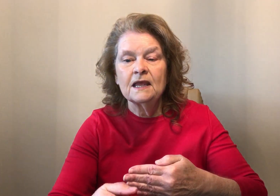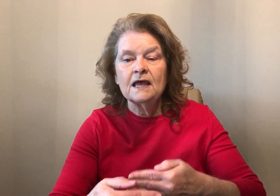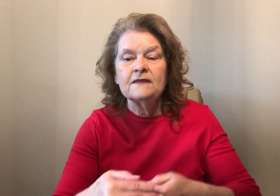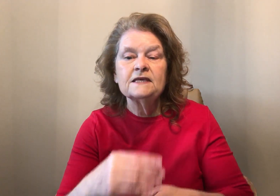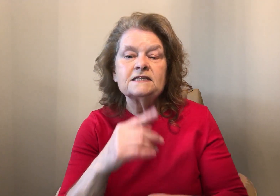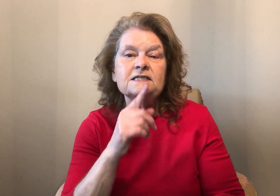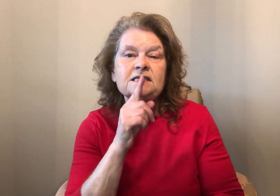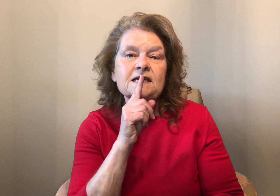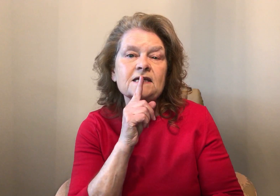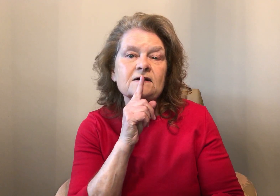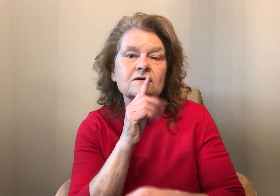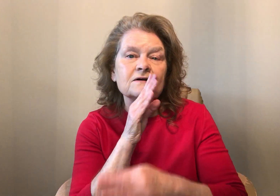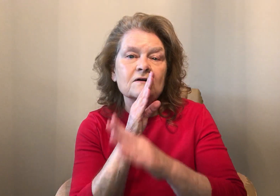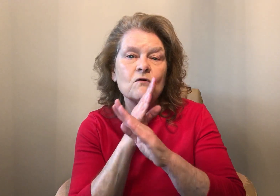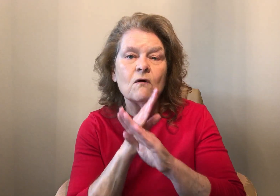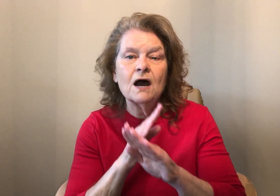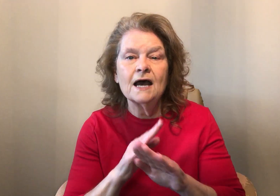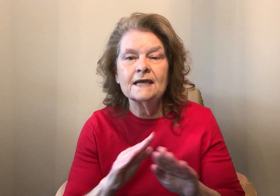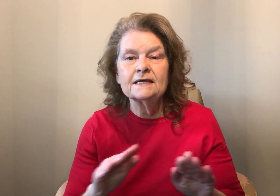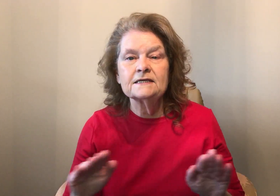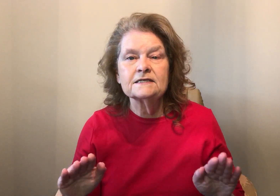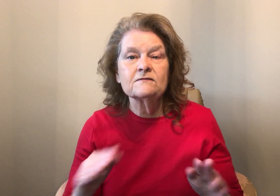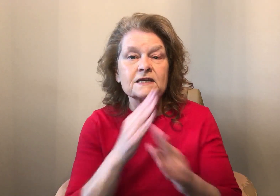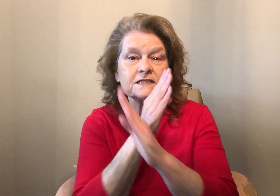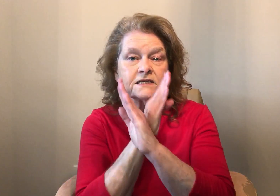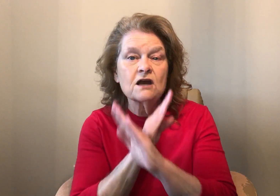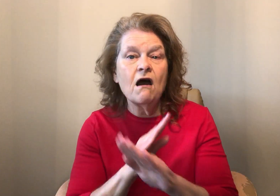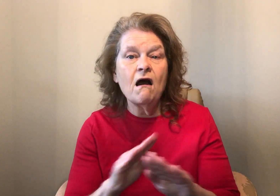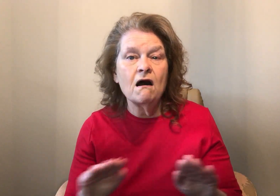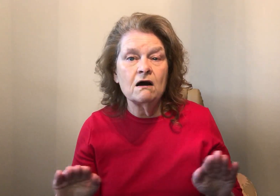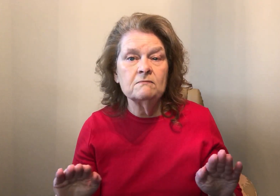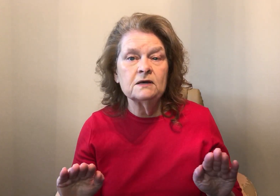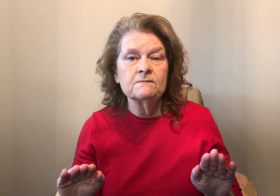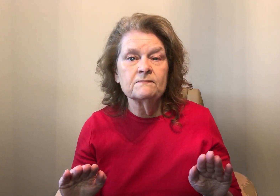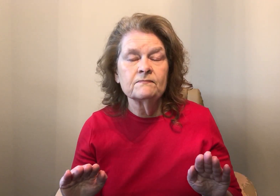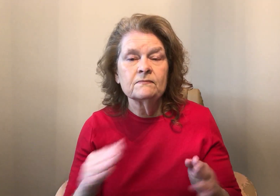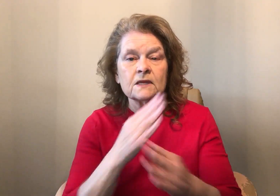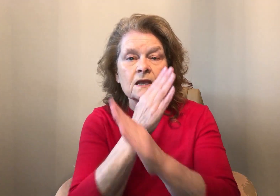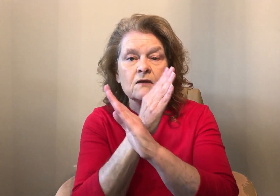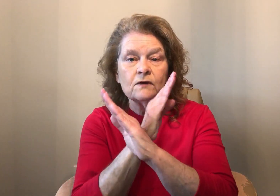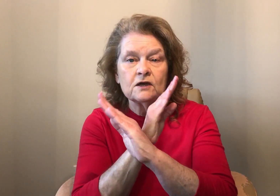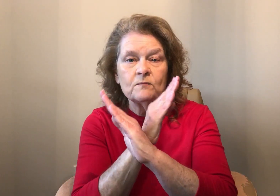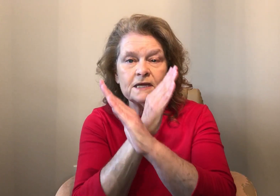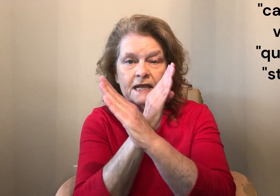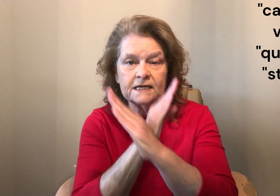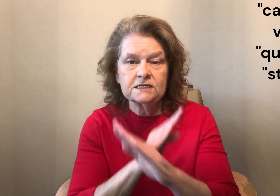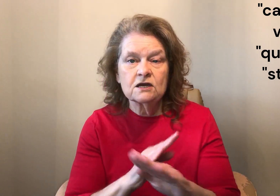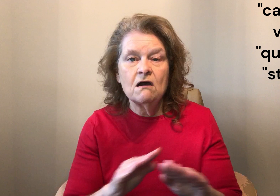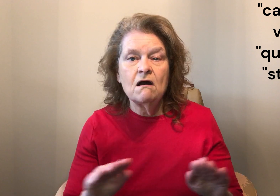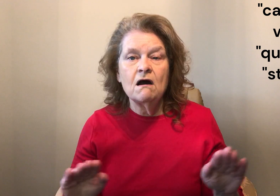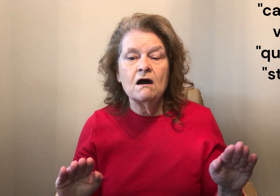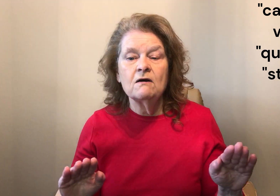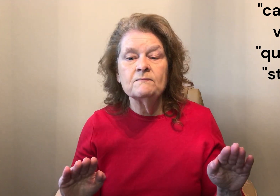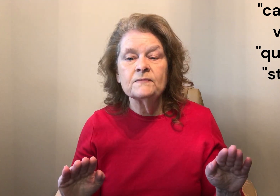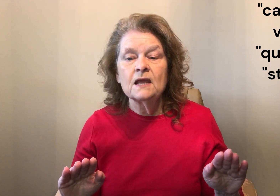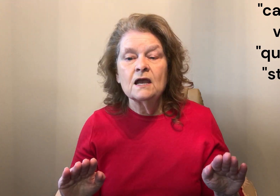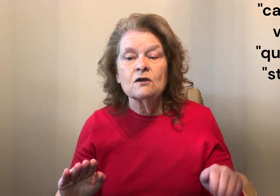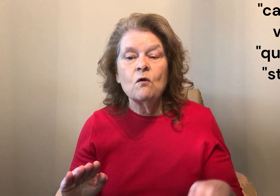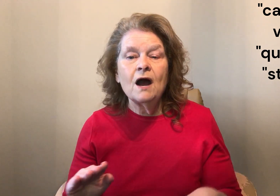The still, quiet. So this is calm. With open hands, calm.